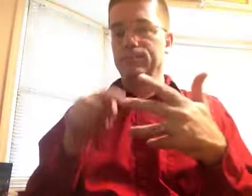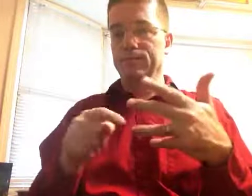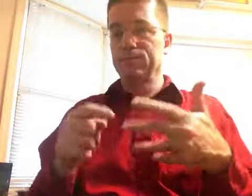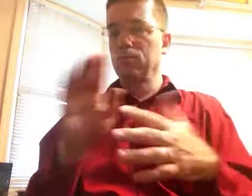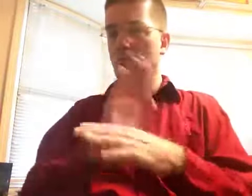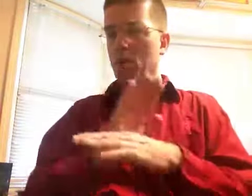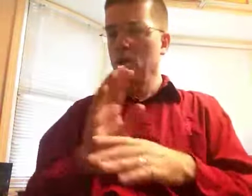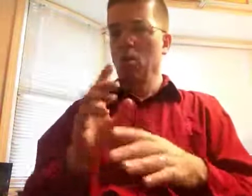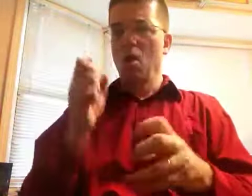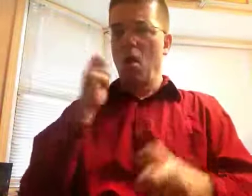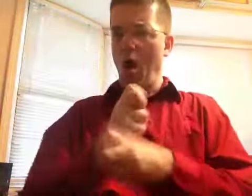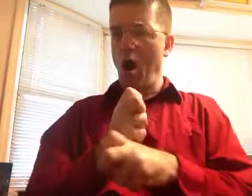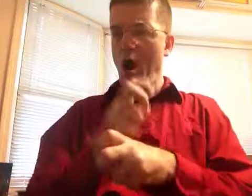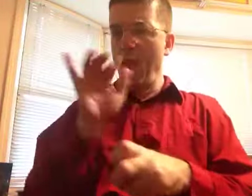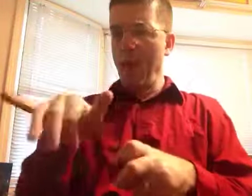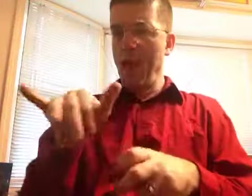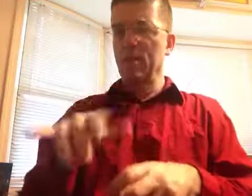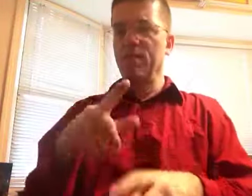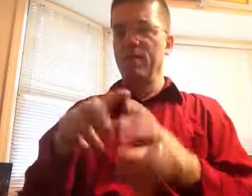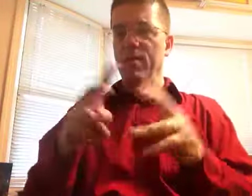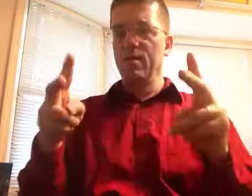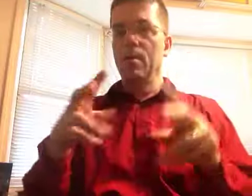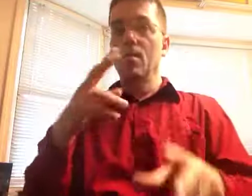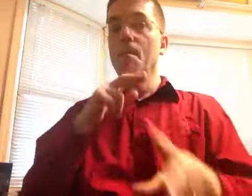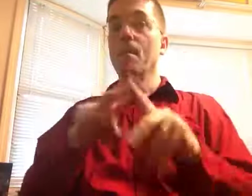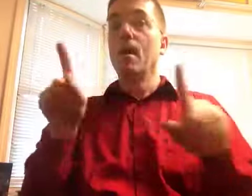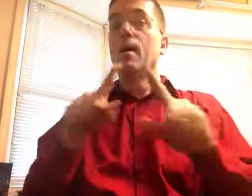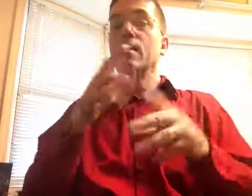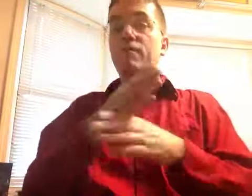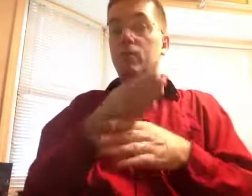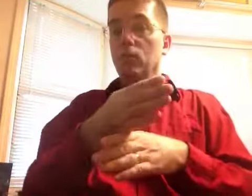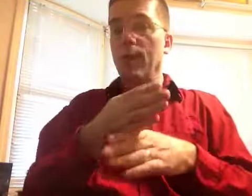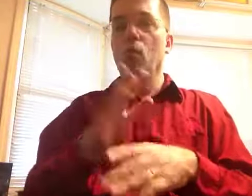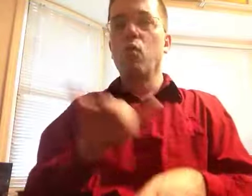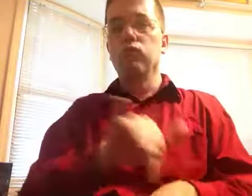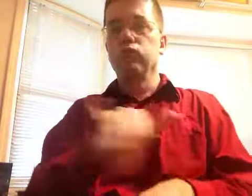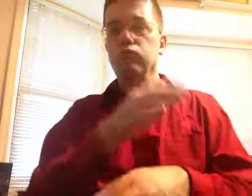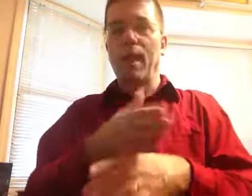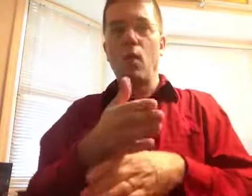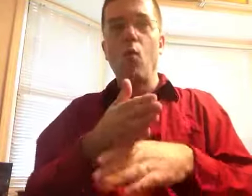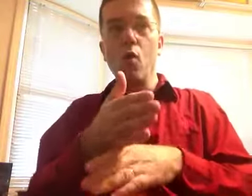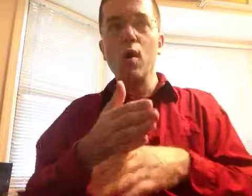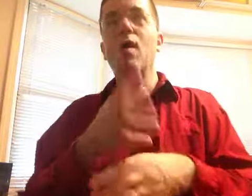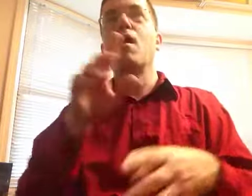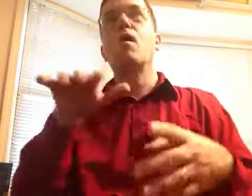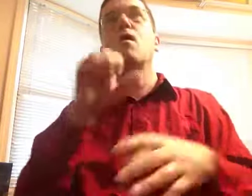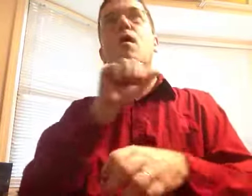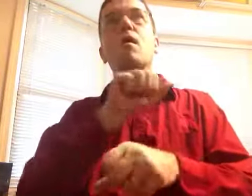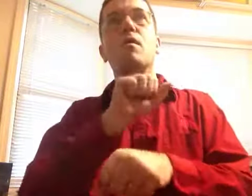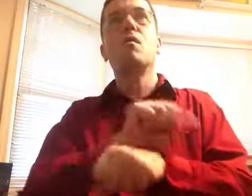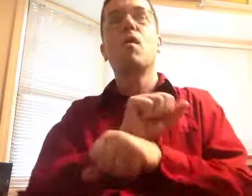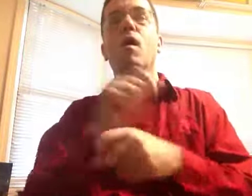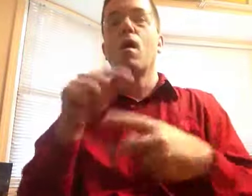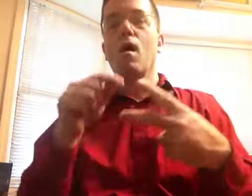do, show some craftsmanship and say, there is a substantial brand differentiation between me